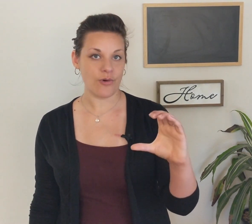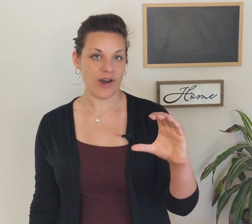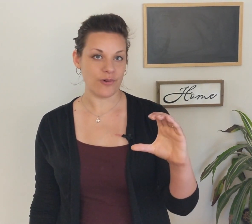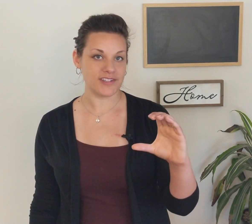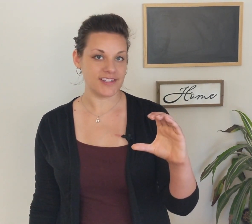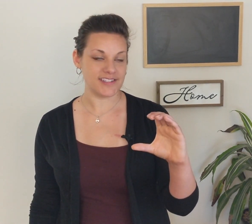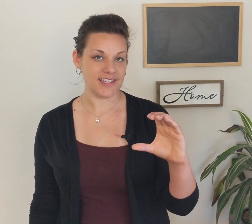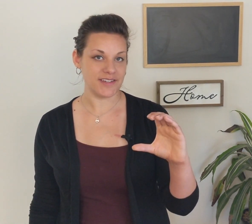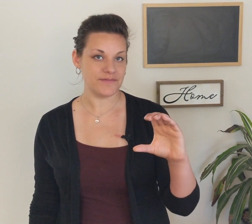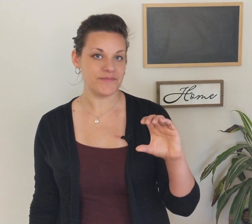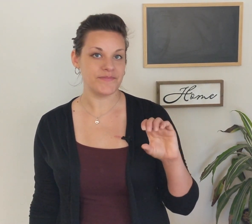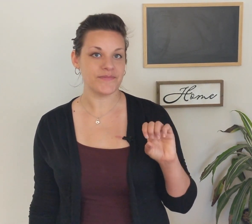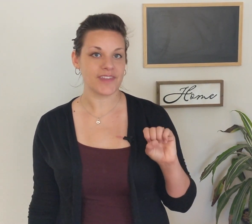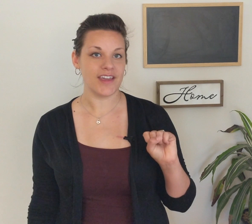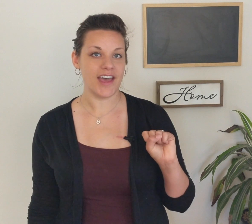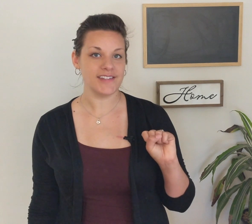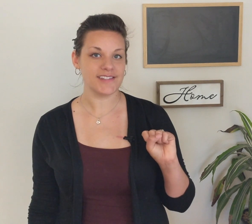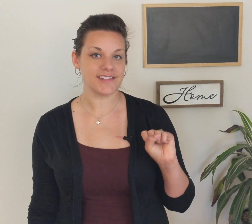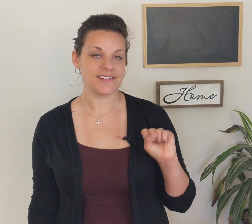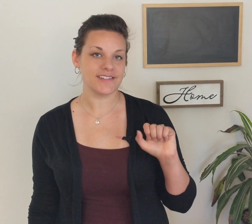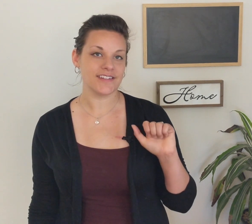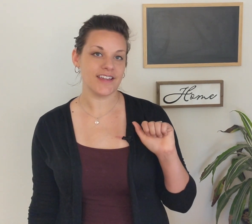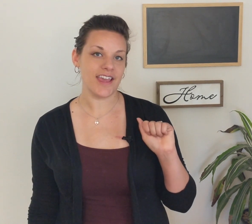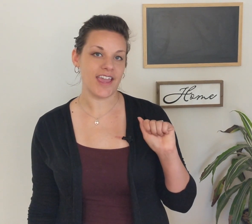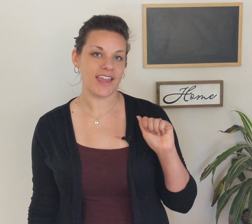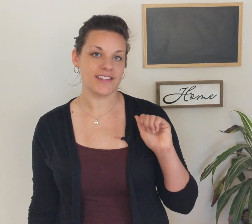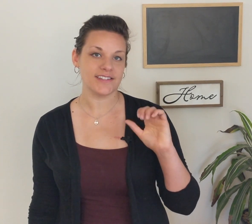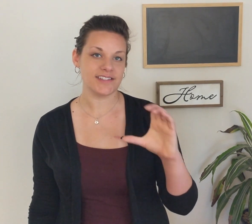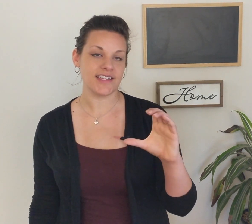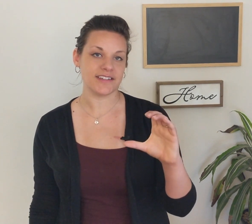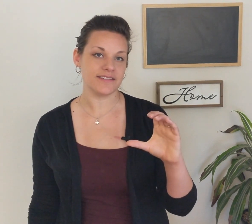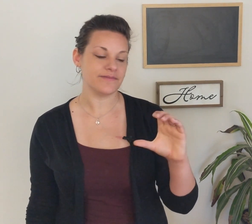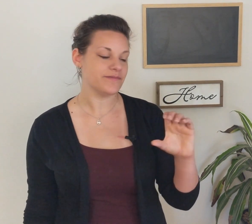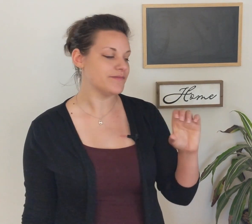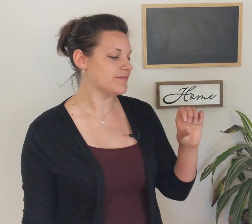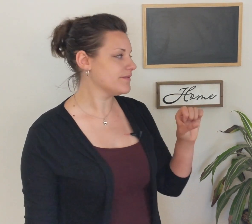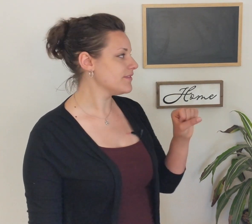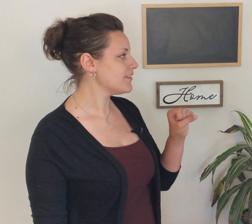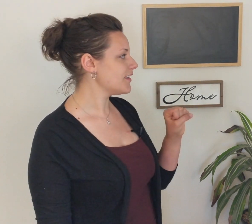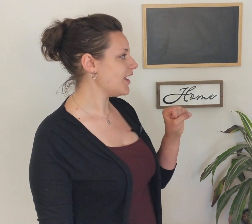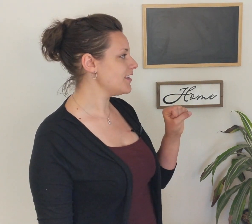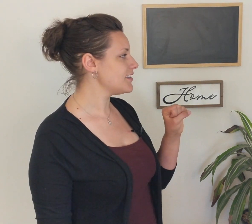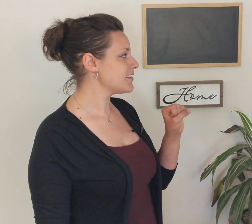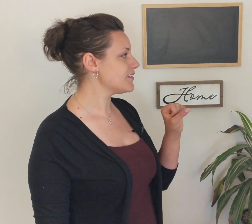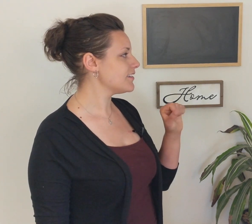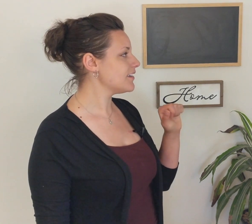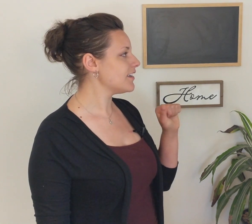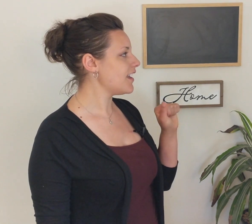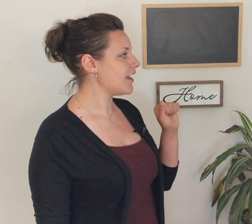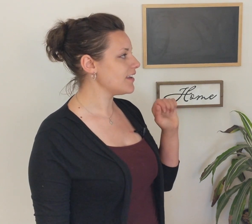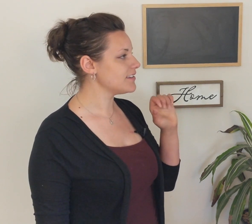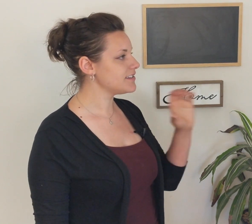out to the C. S, A, C. S, A, C.